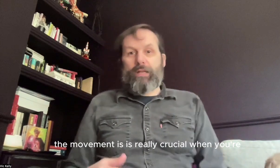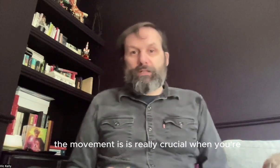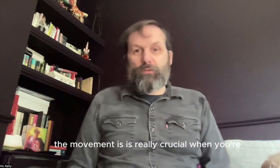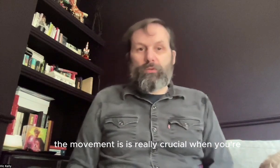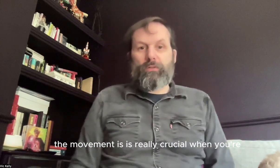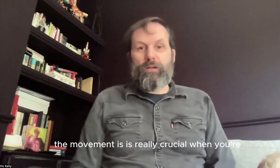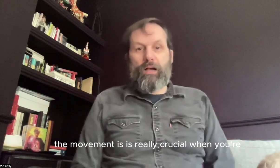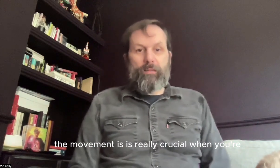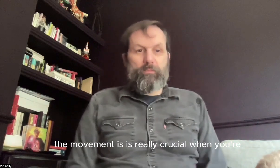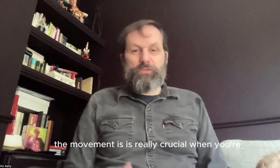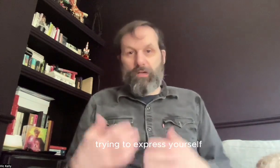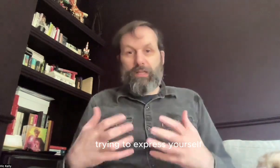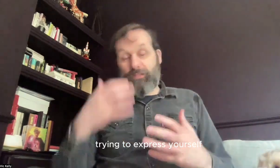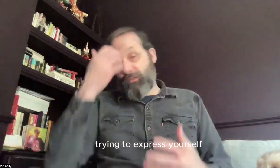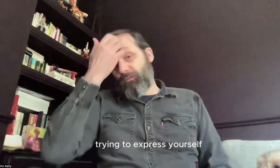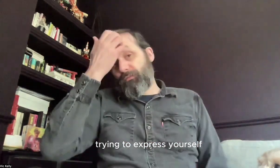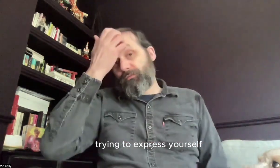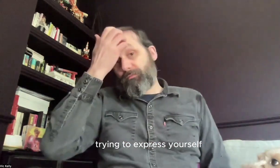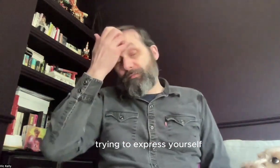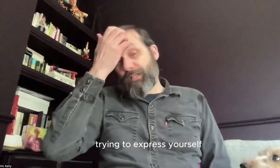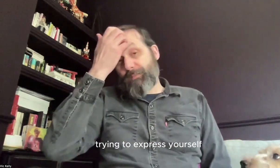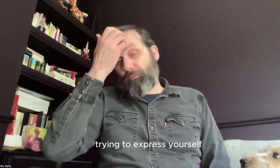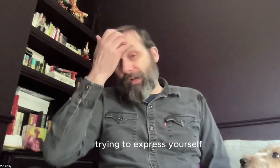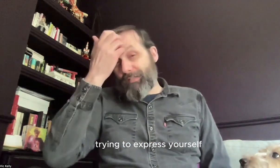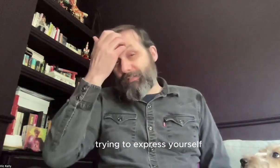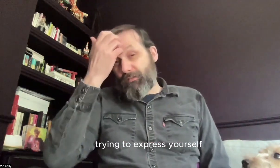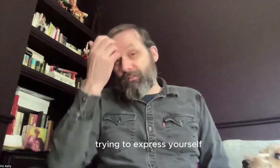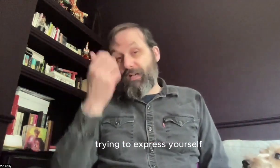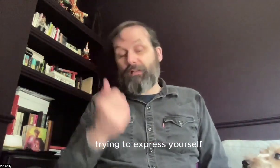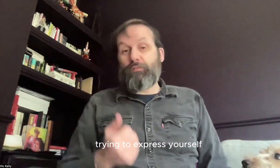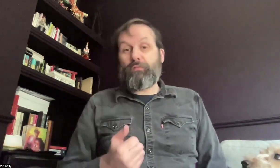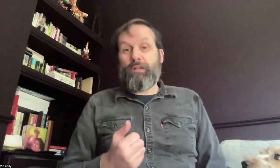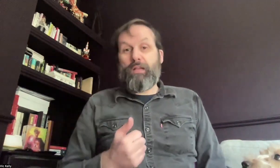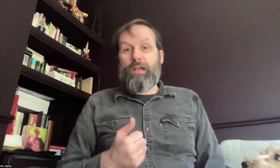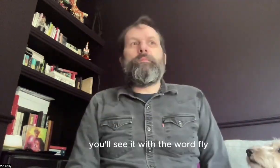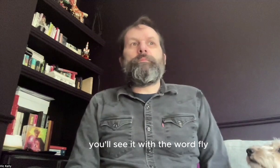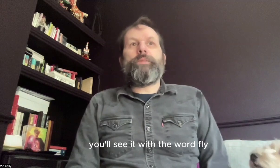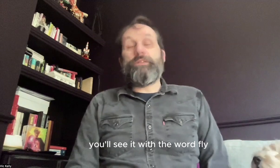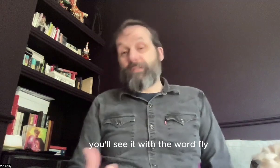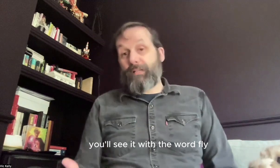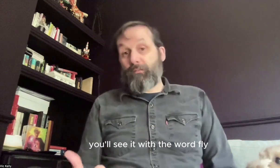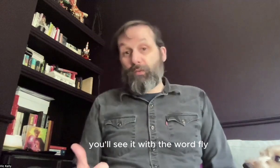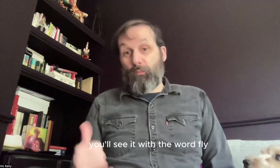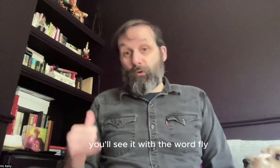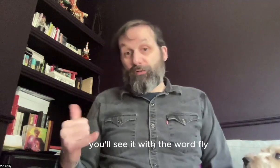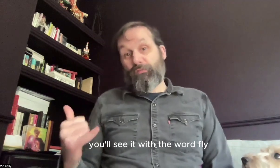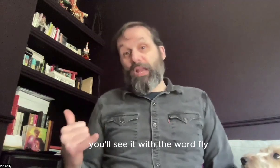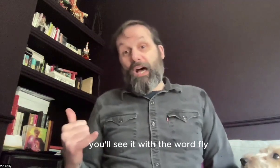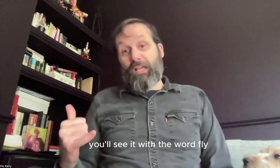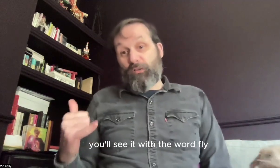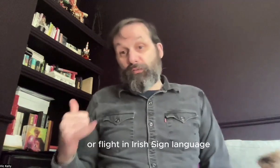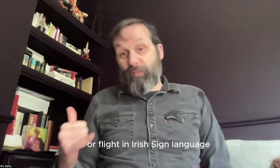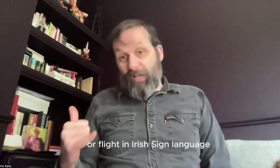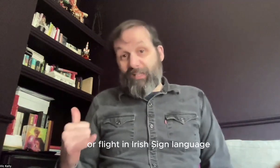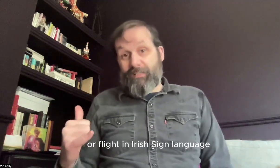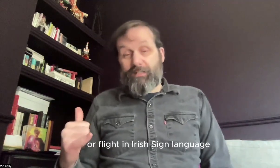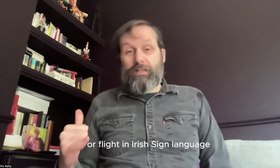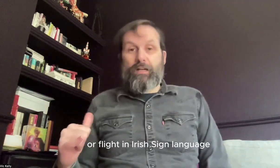when you're trying to express yourself. You'll see it with the word fly or flight in